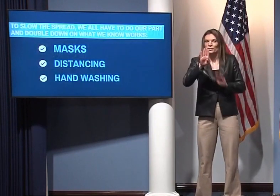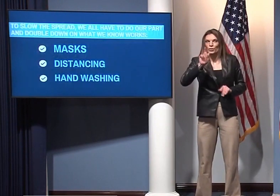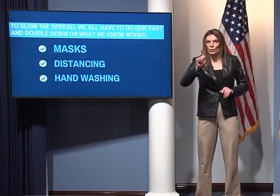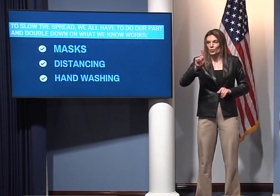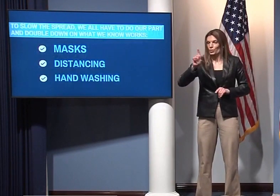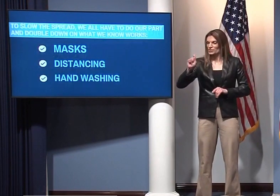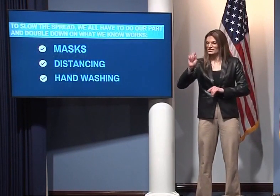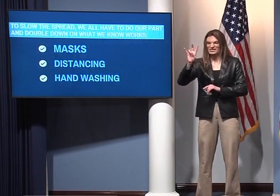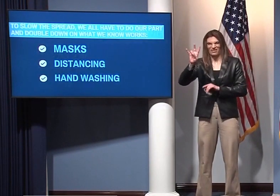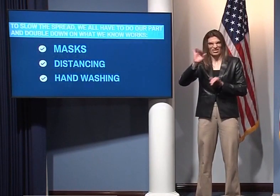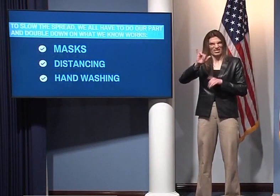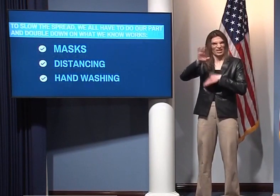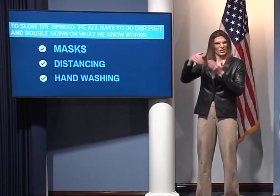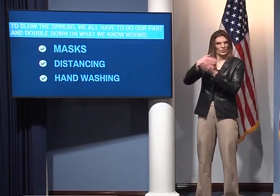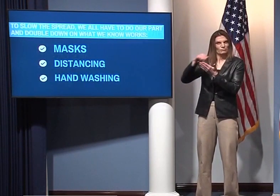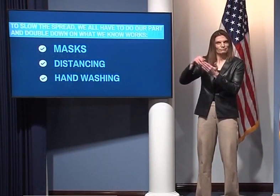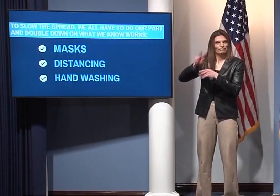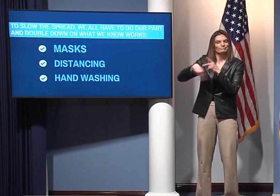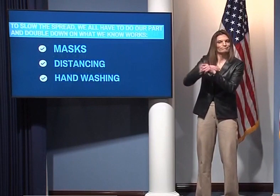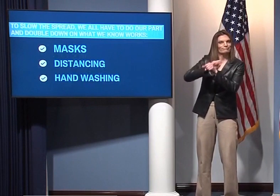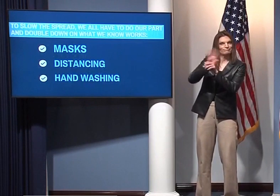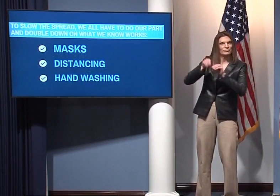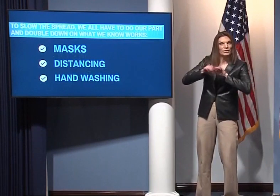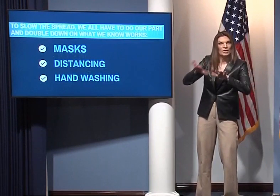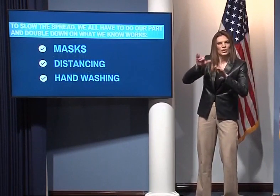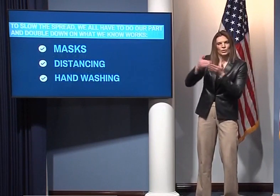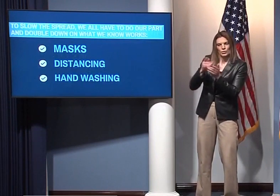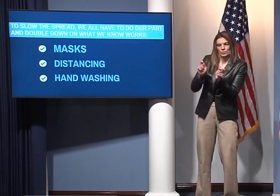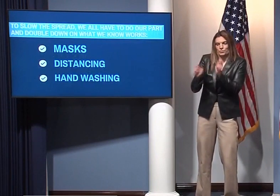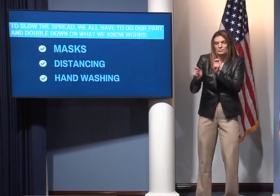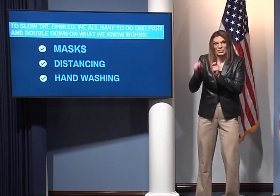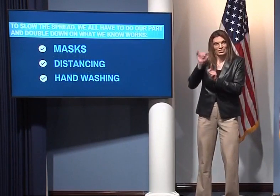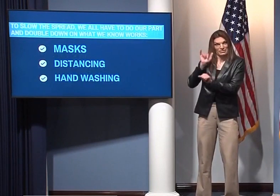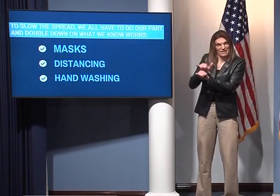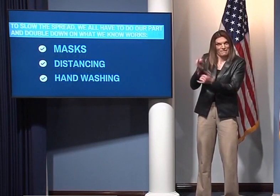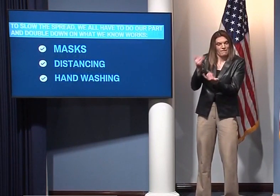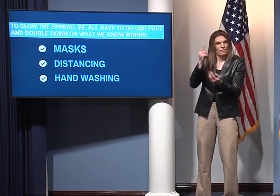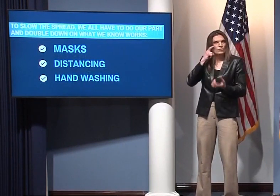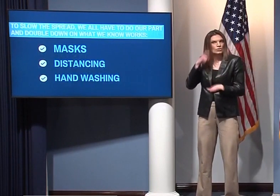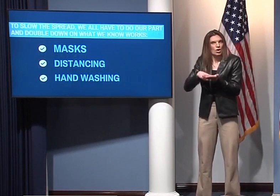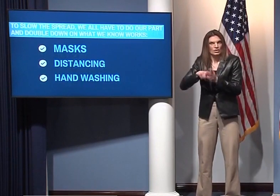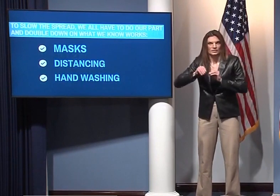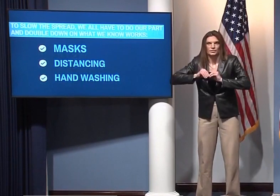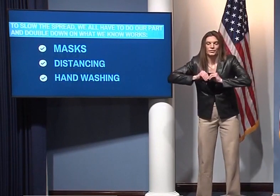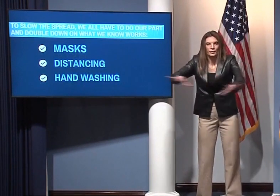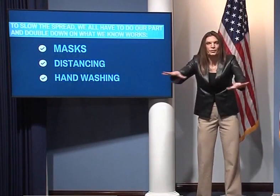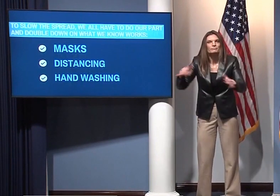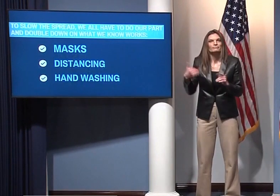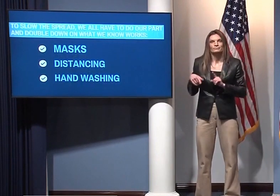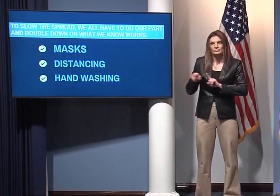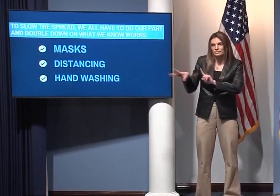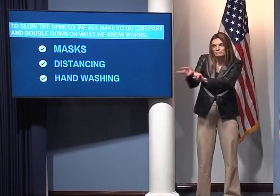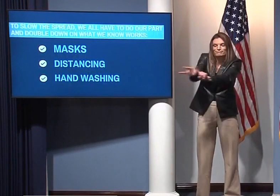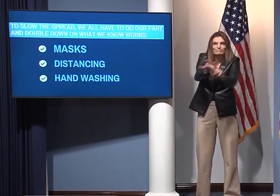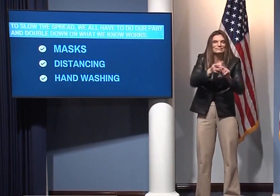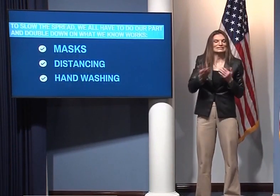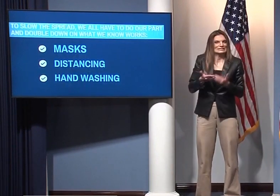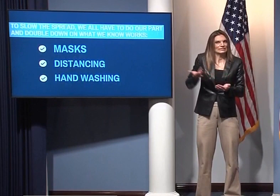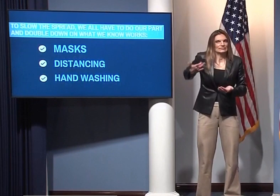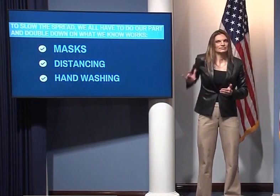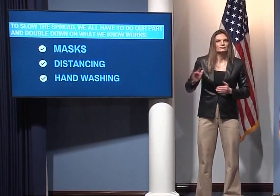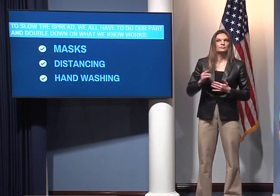spread, we all have to do our part and double down on what we know works: masks,